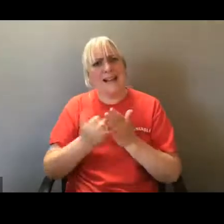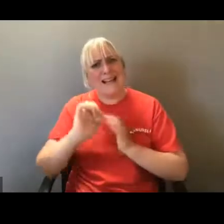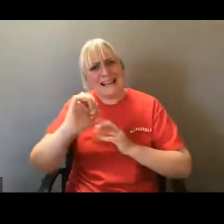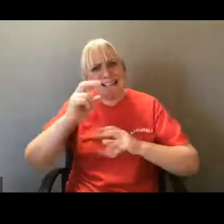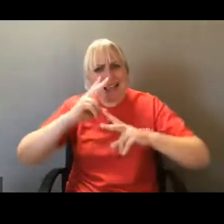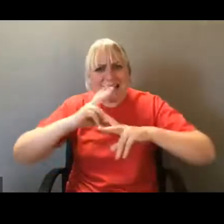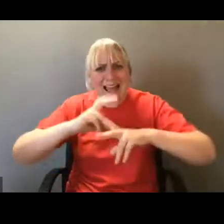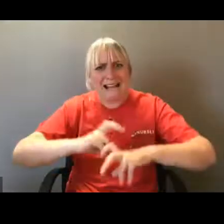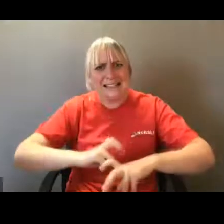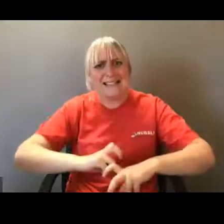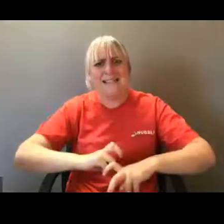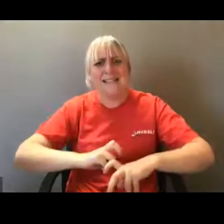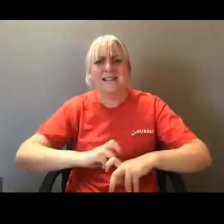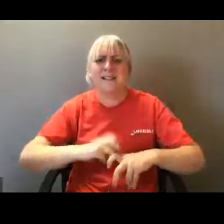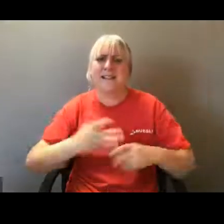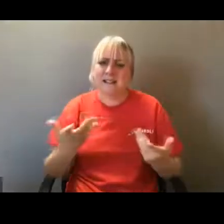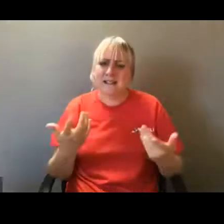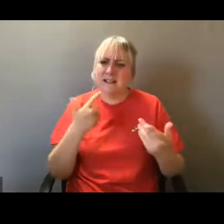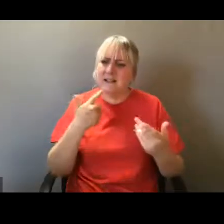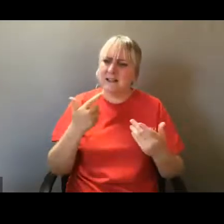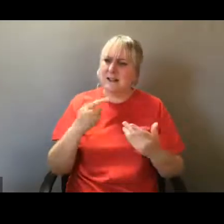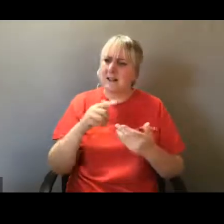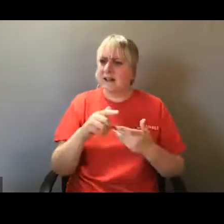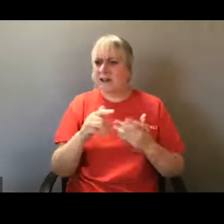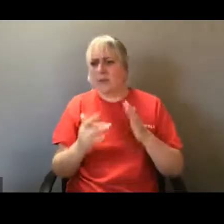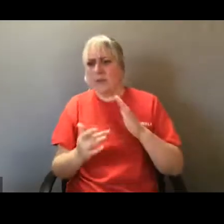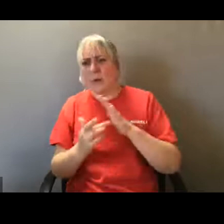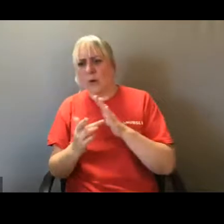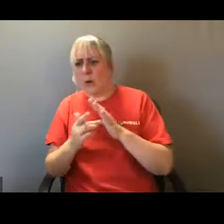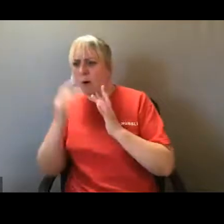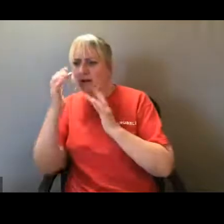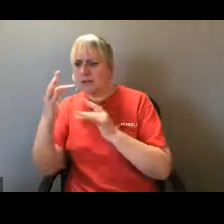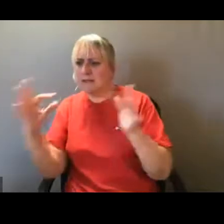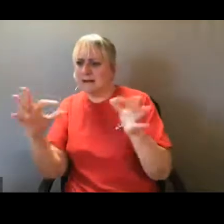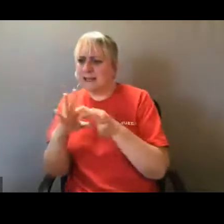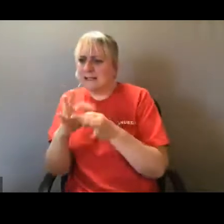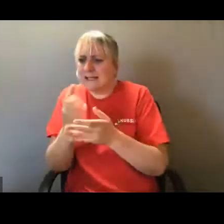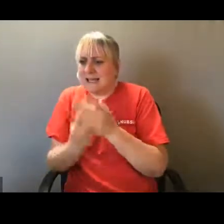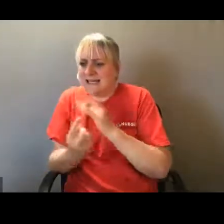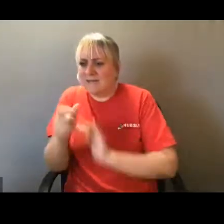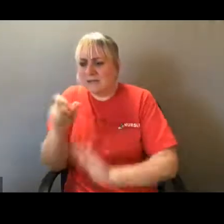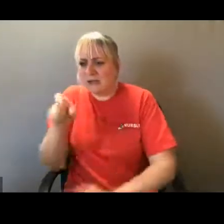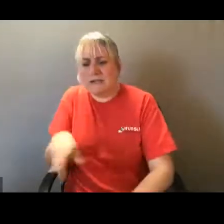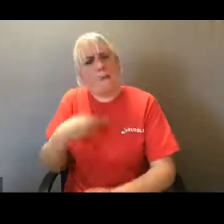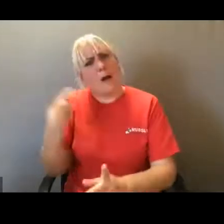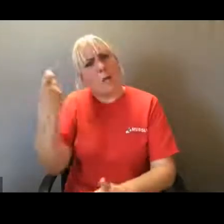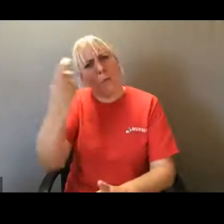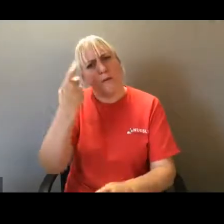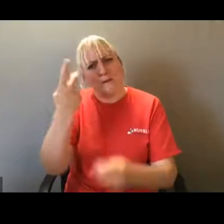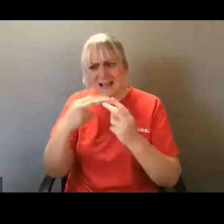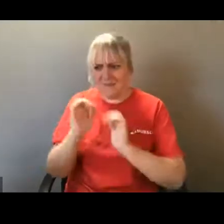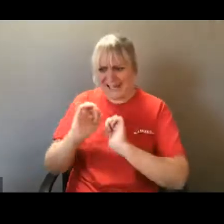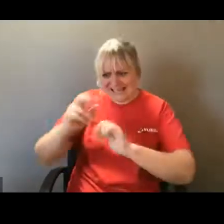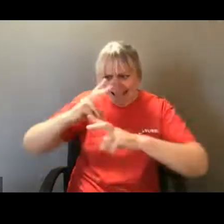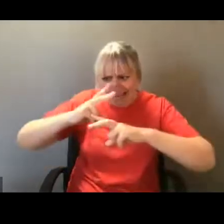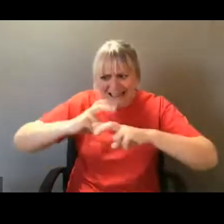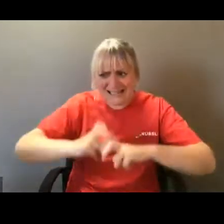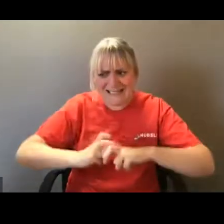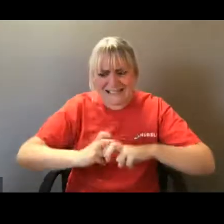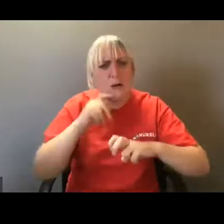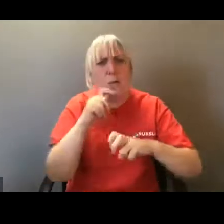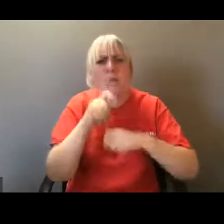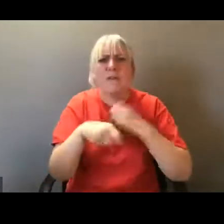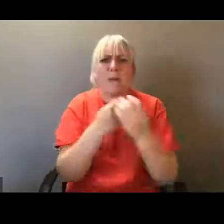of, core ideology of individualism and then these components. I wonder if that analysis might have been clearer if